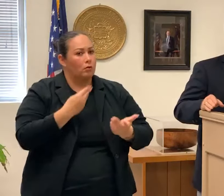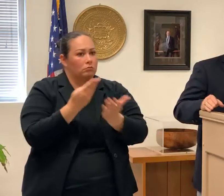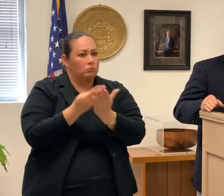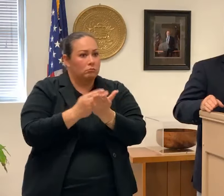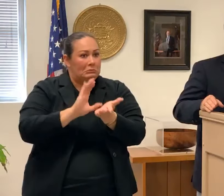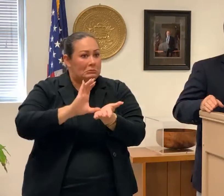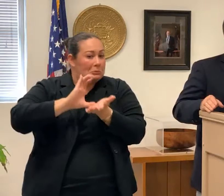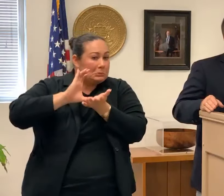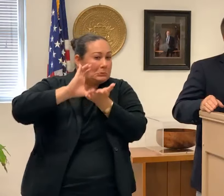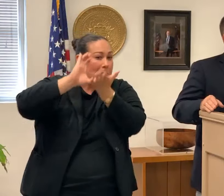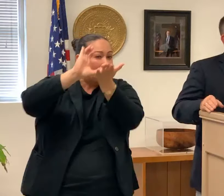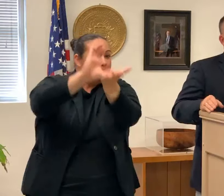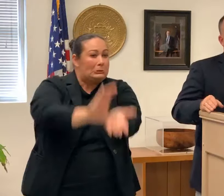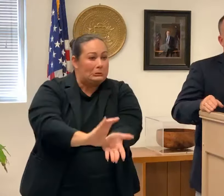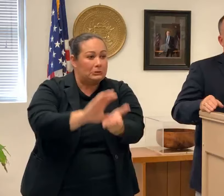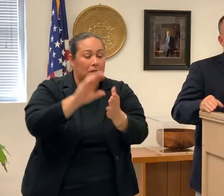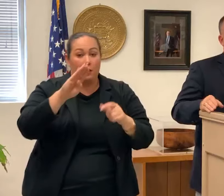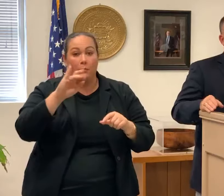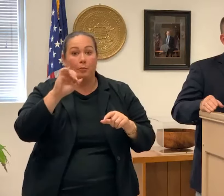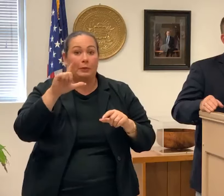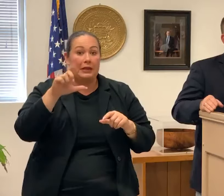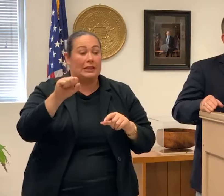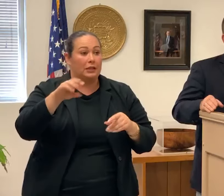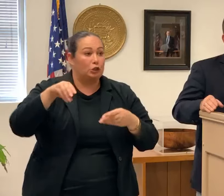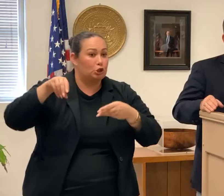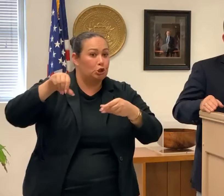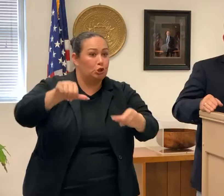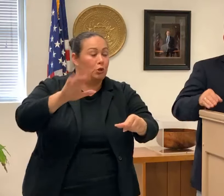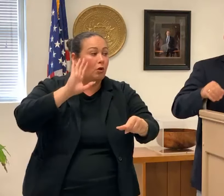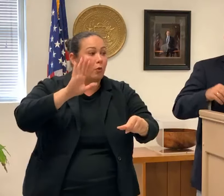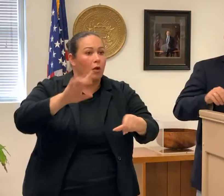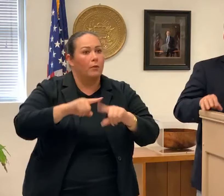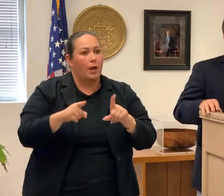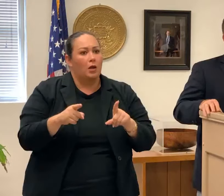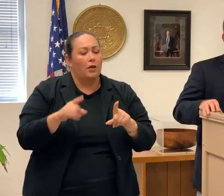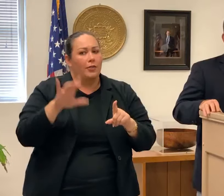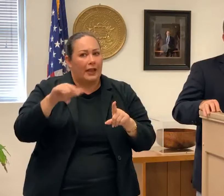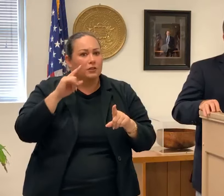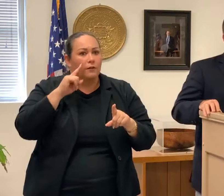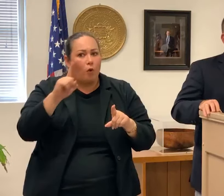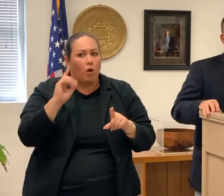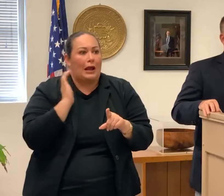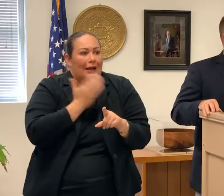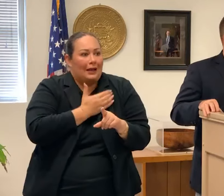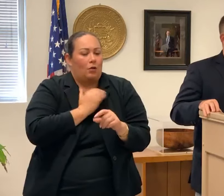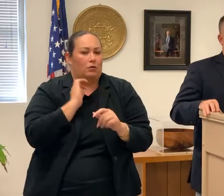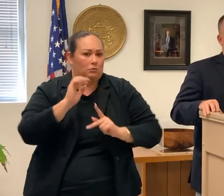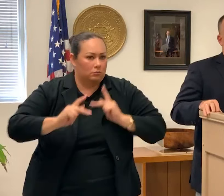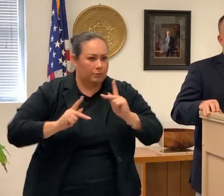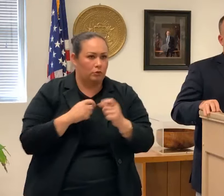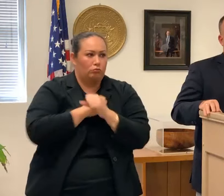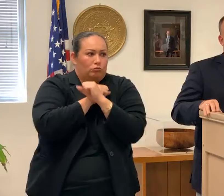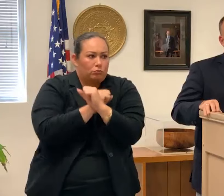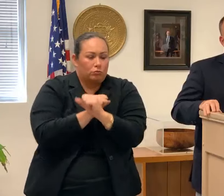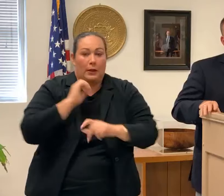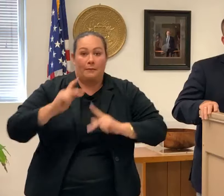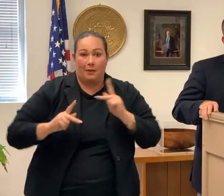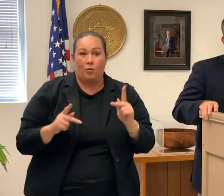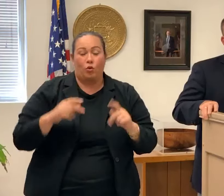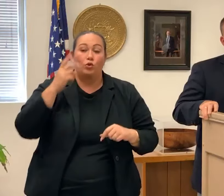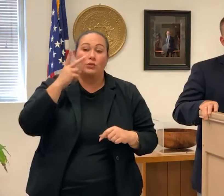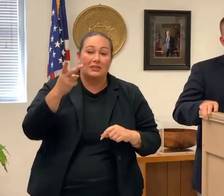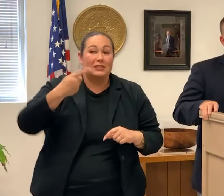to protect our people. But we want to make sure they're in the right place for themselves and that we're referring them to a possible job. As you can see, we just